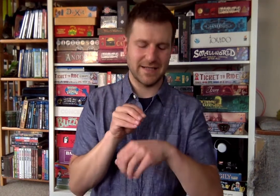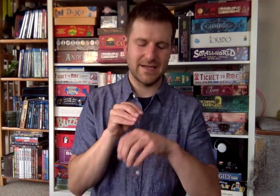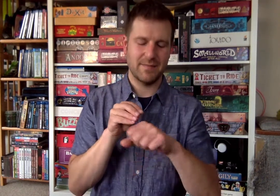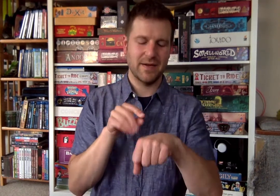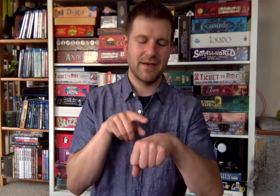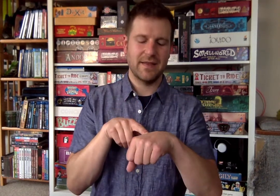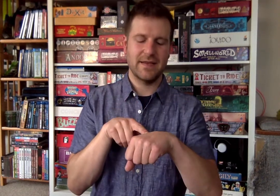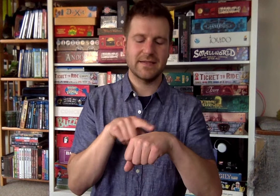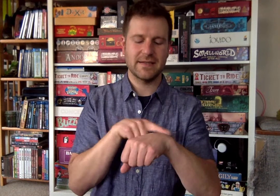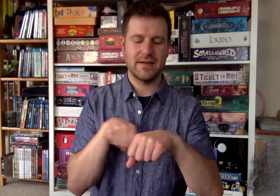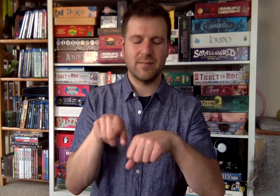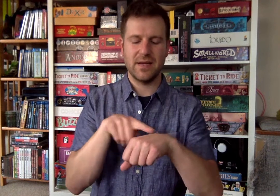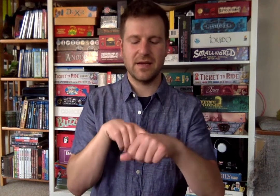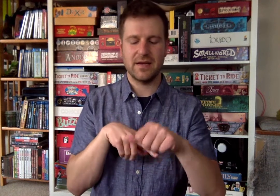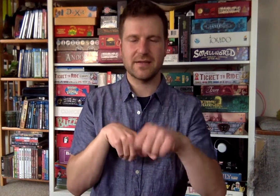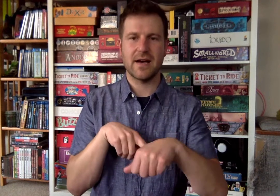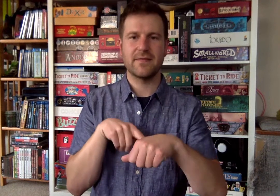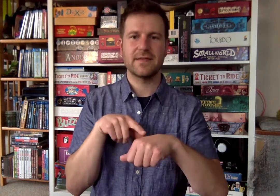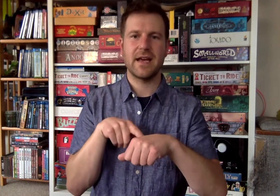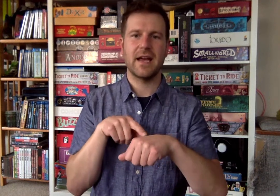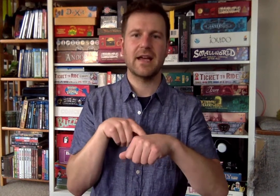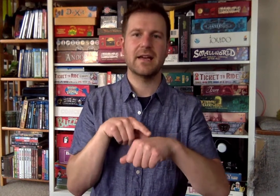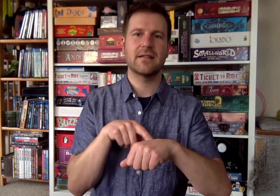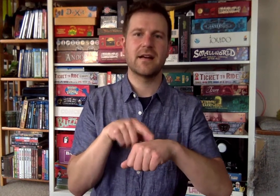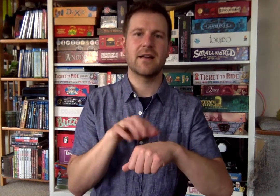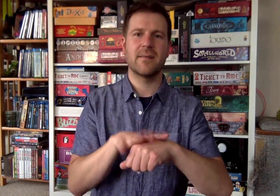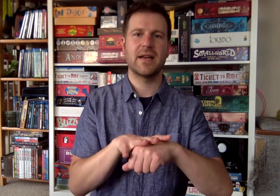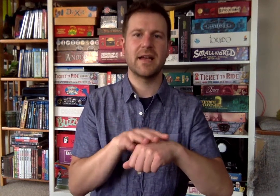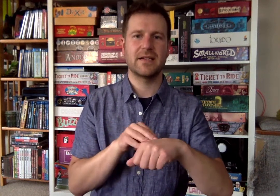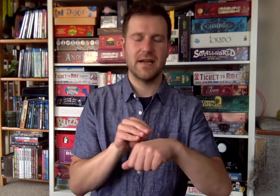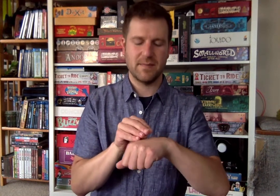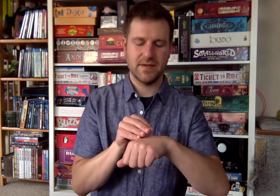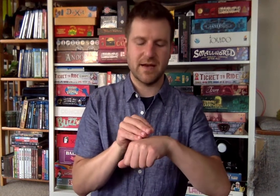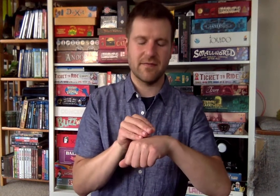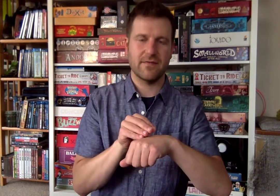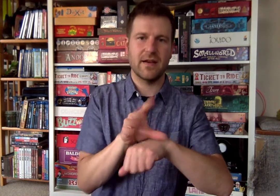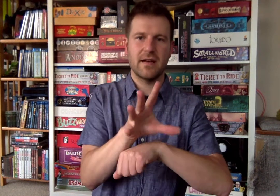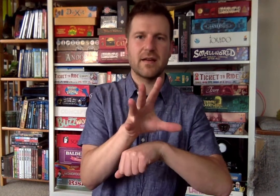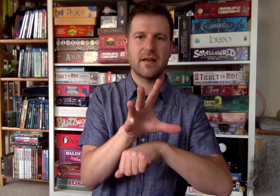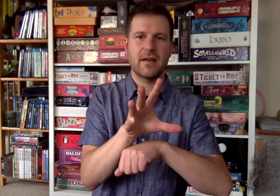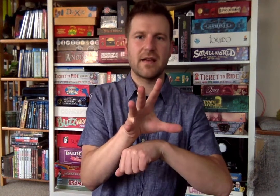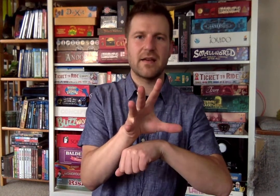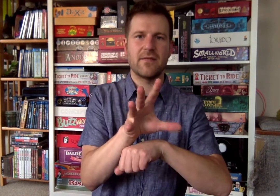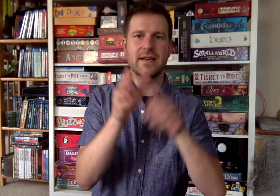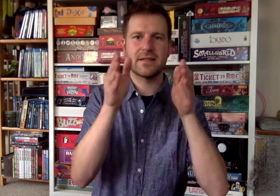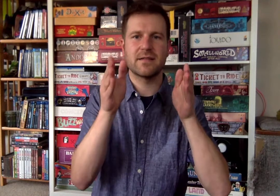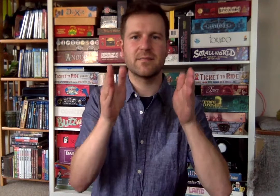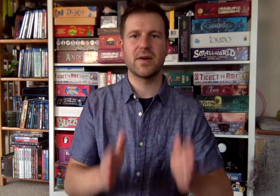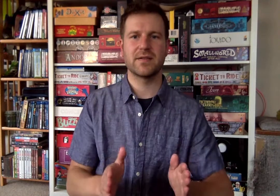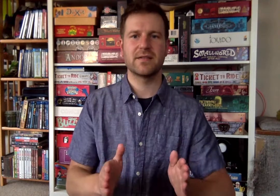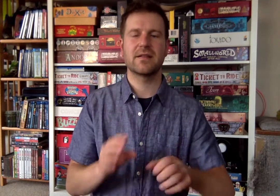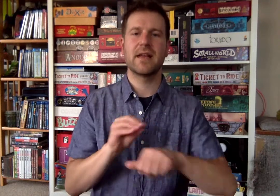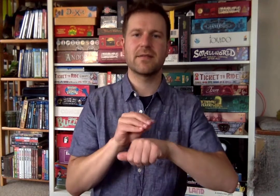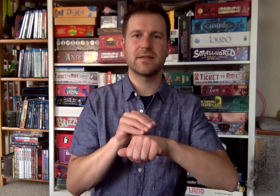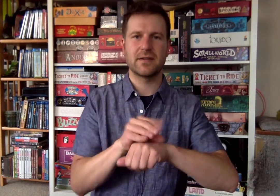shape. This is going to be a soft A non-dominant hand shape. So you have advice, person, counselor.